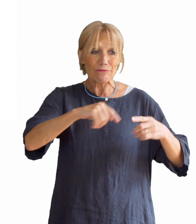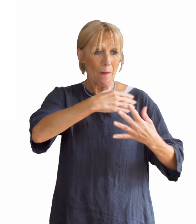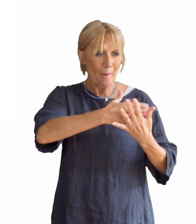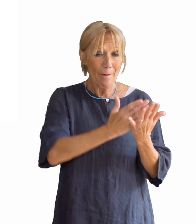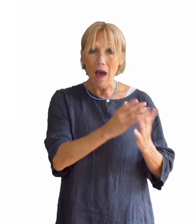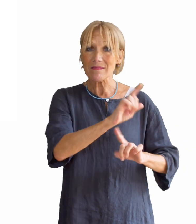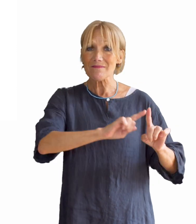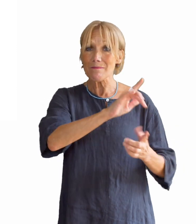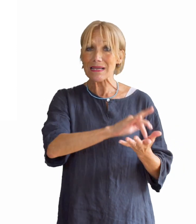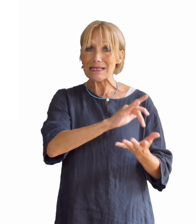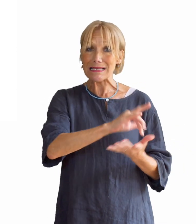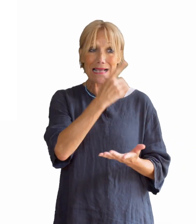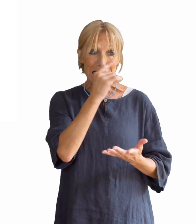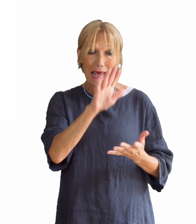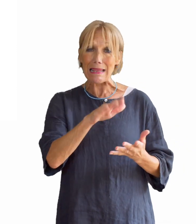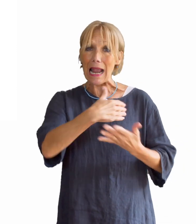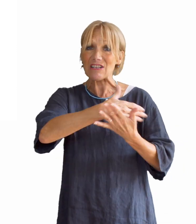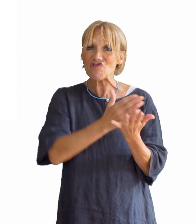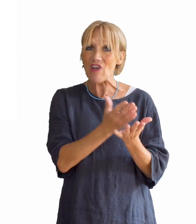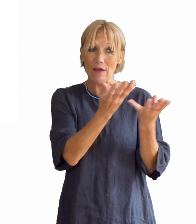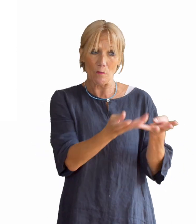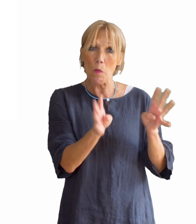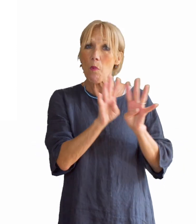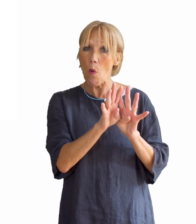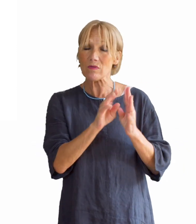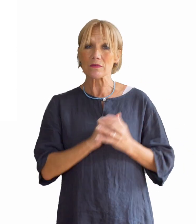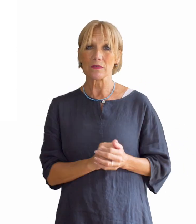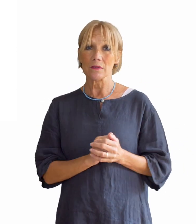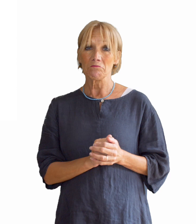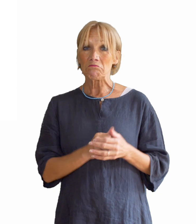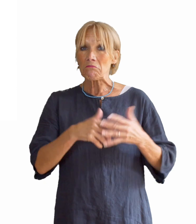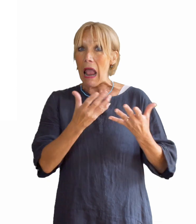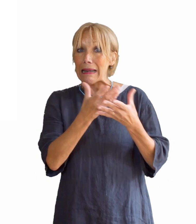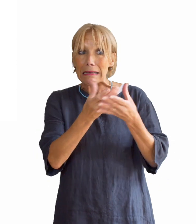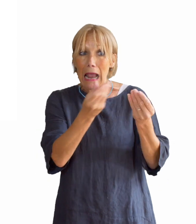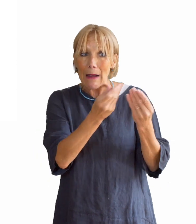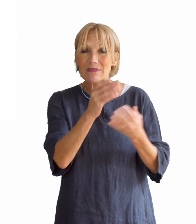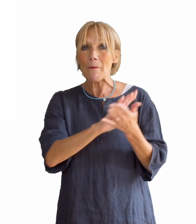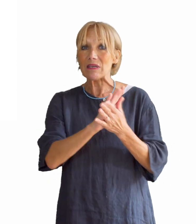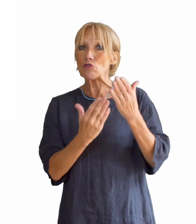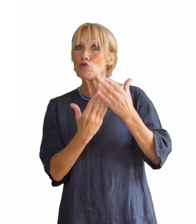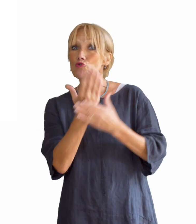can then be distributed between board members. Where there are gaps, seek new board members.